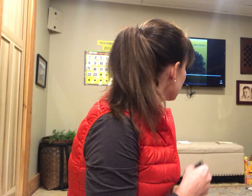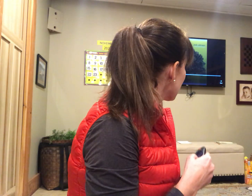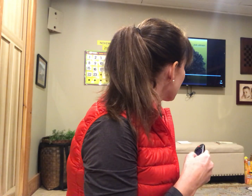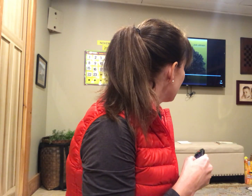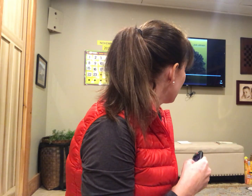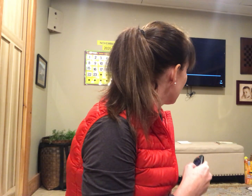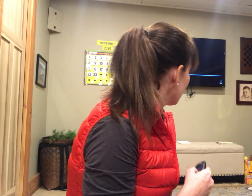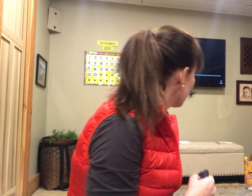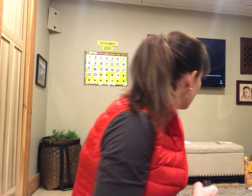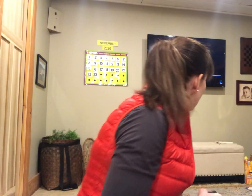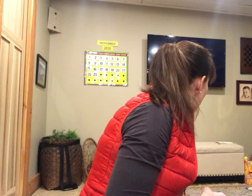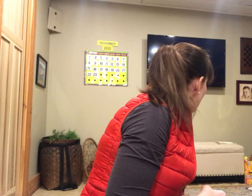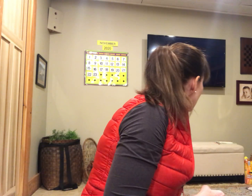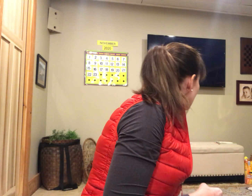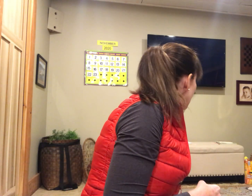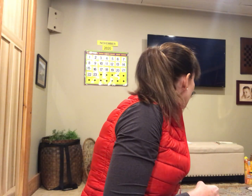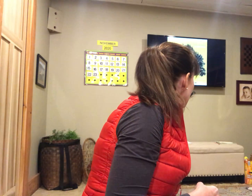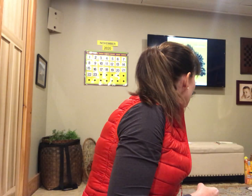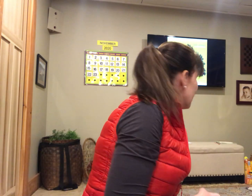Jack Johnson.